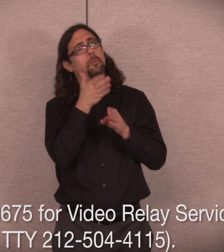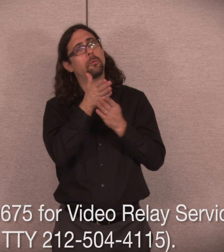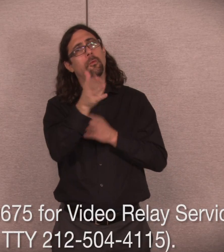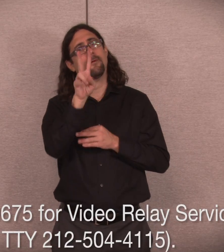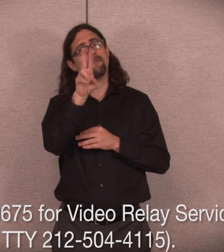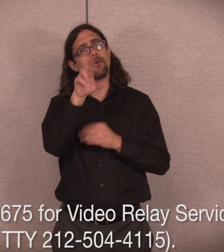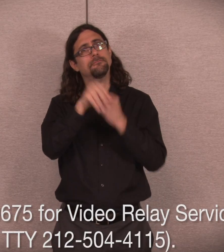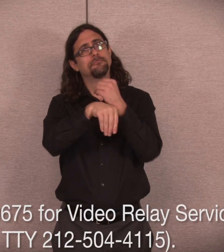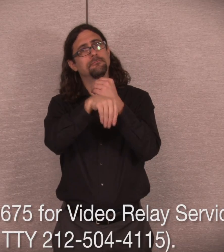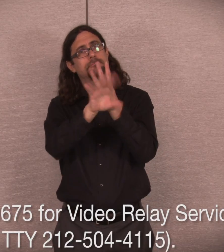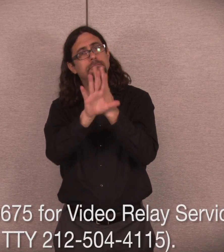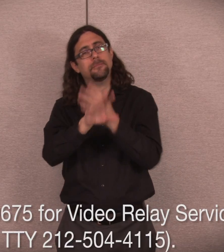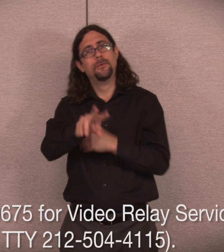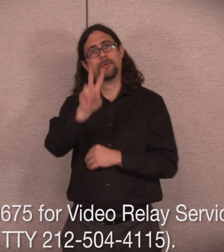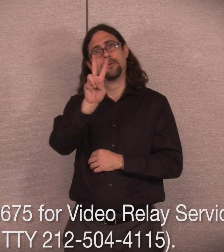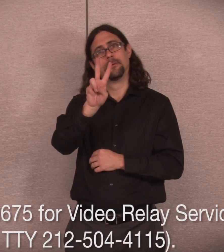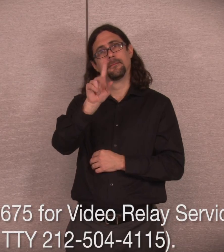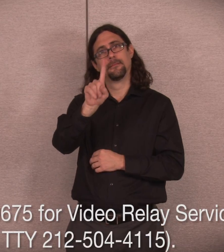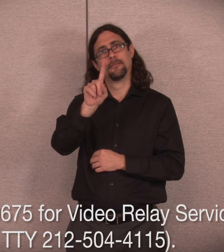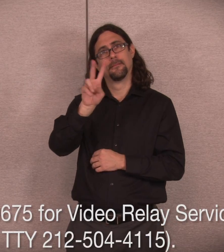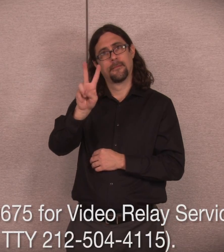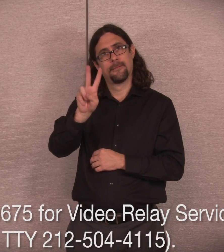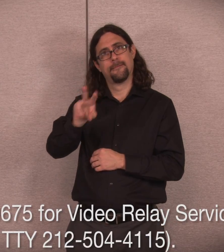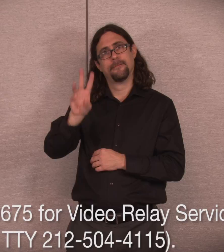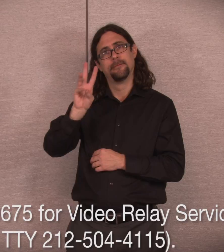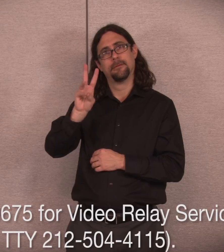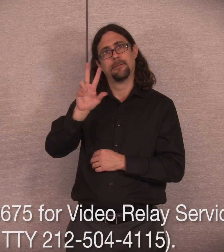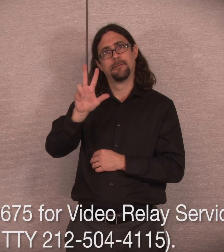For video relay service, call